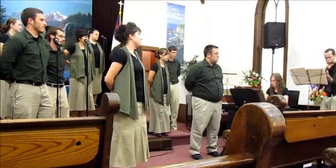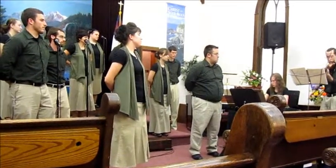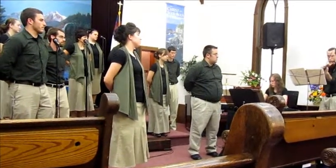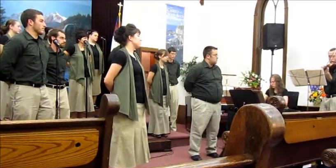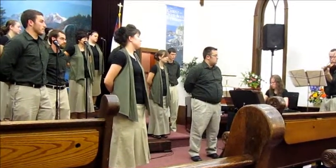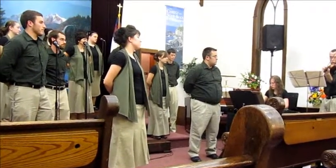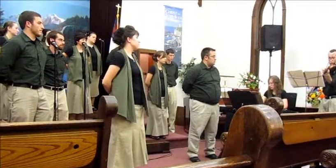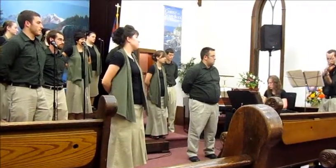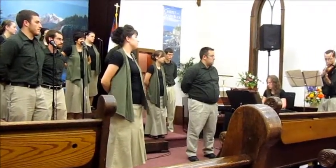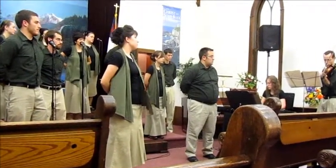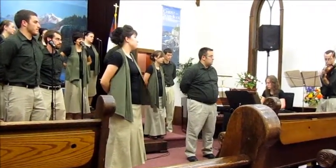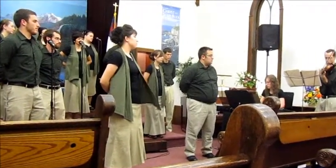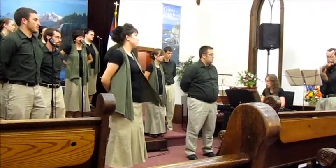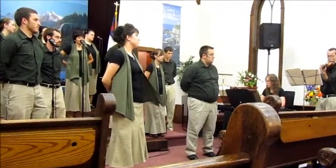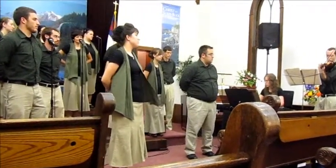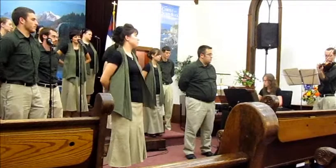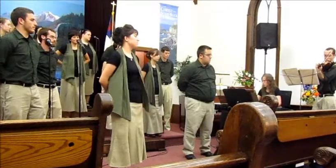and us